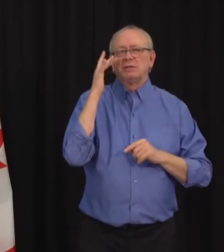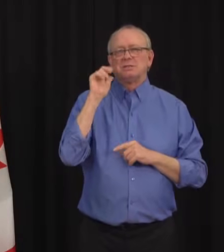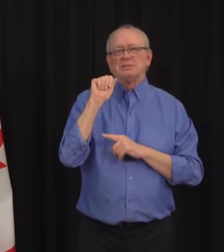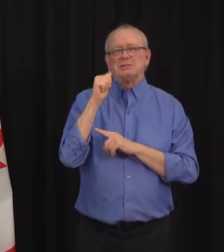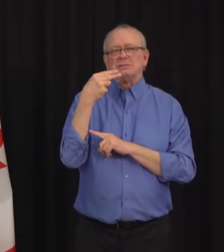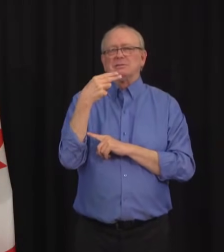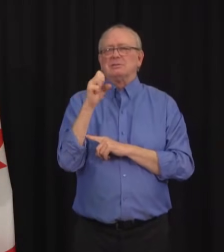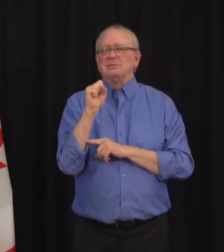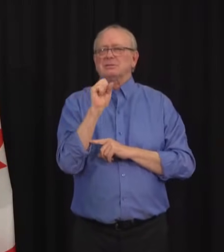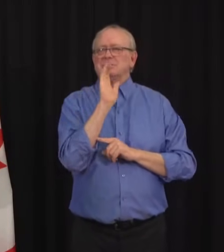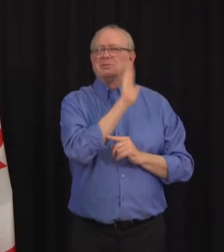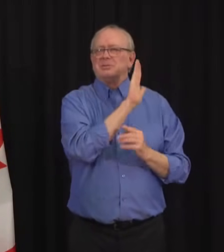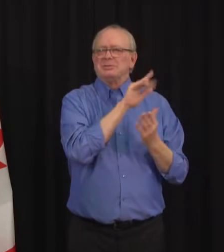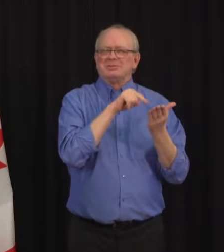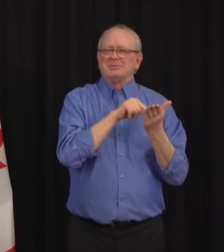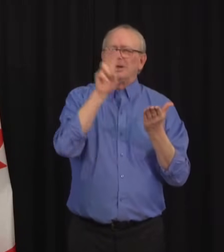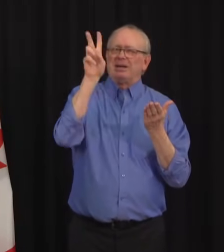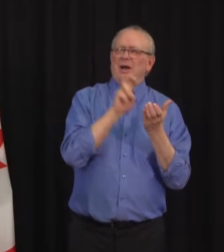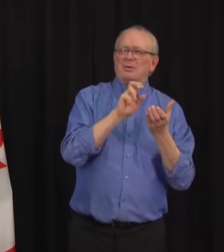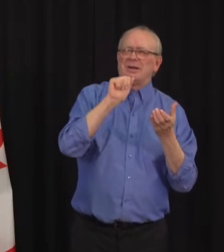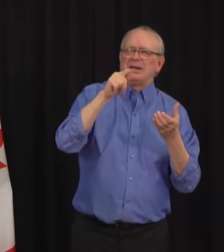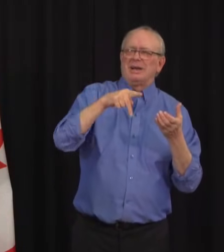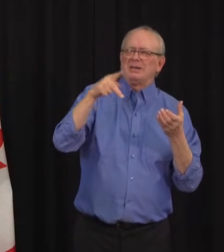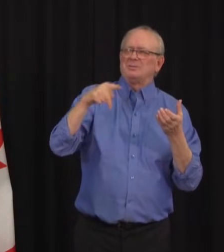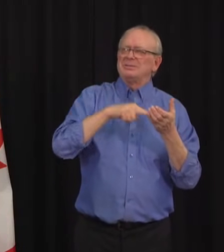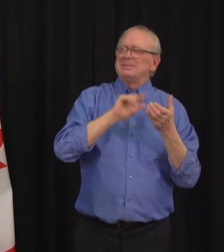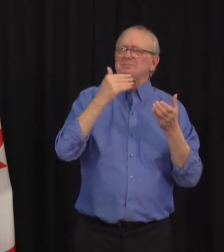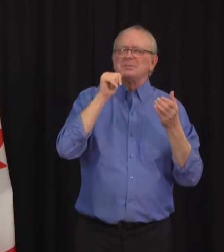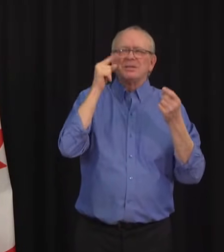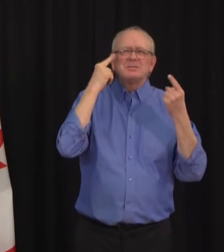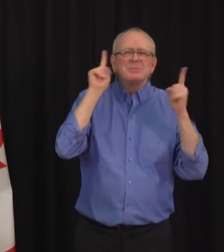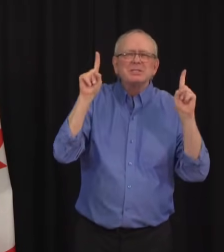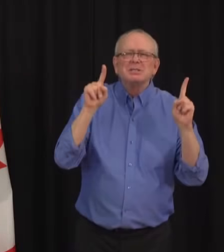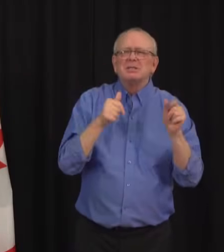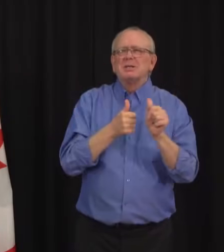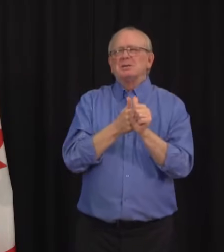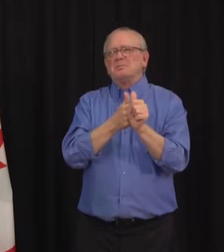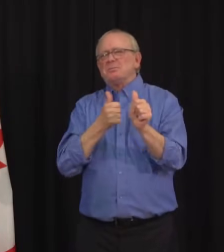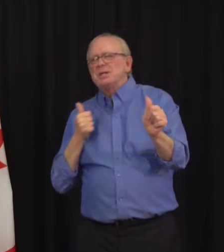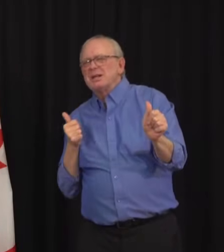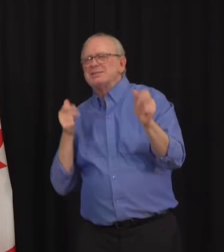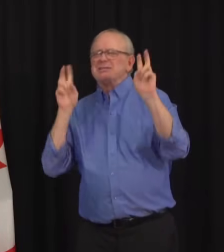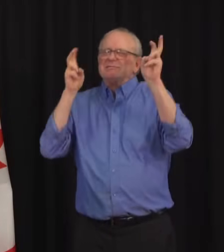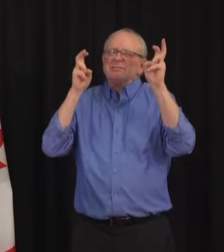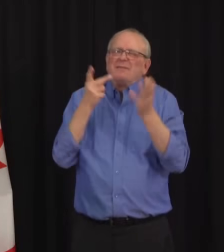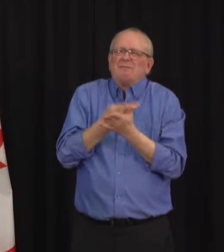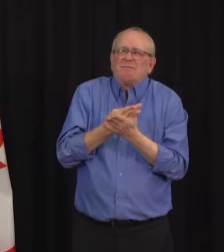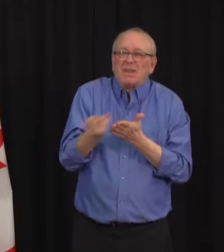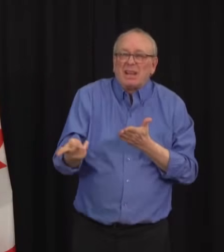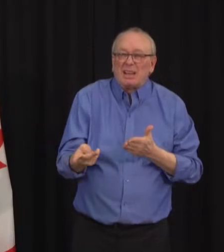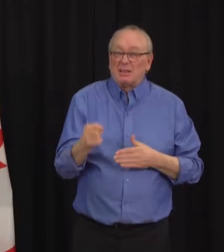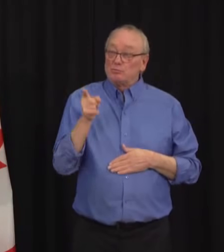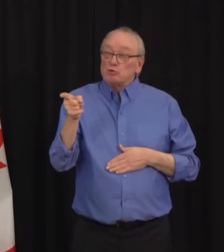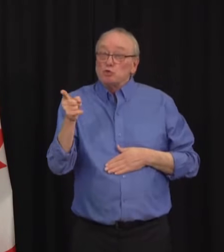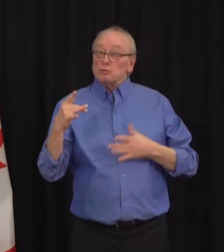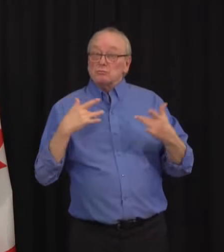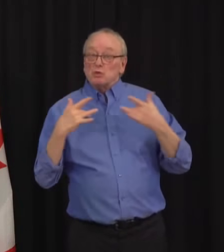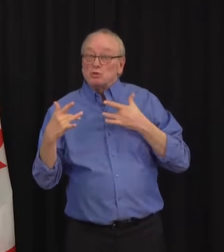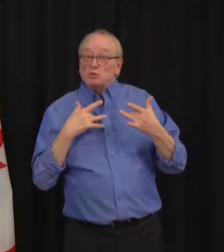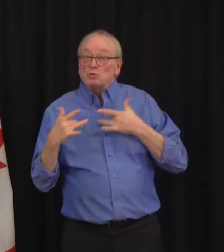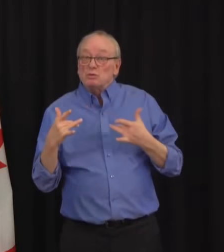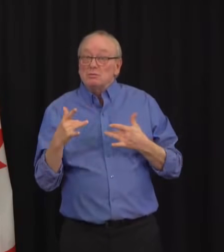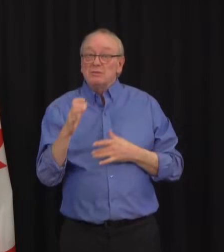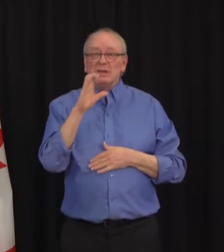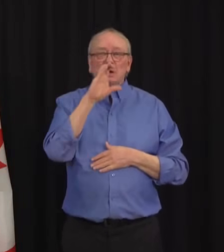for example, doing this? How concerning is it that they're doing that? And do you have any broader thoughts on how contact tracing is looking right